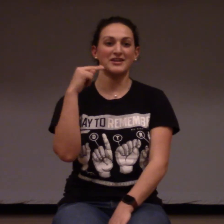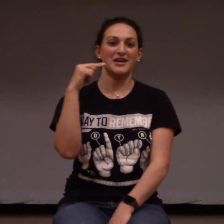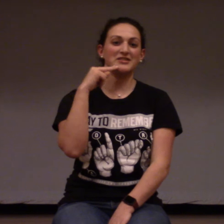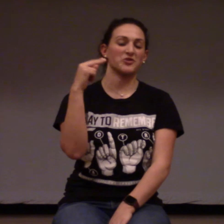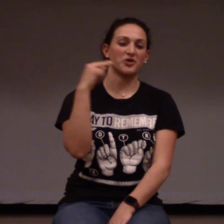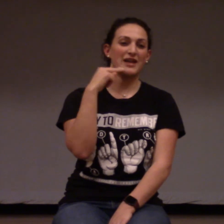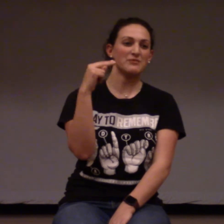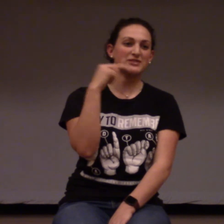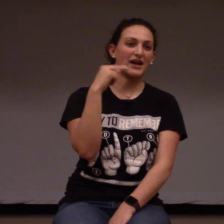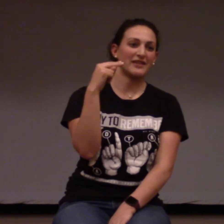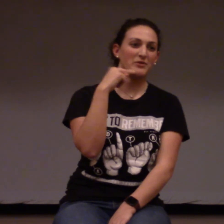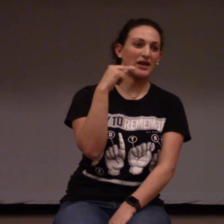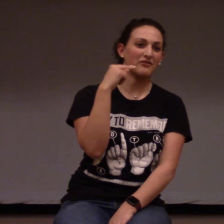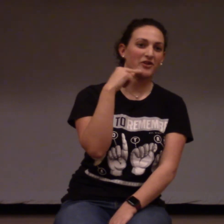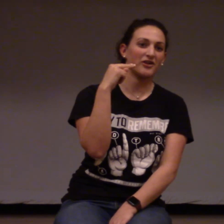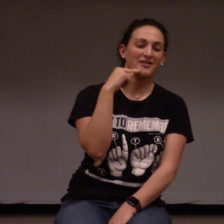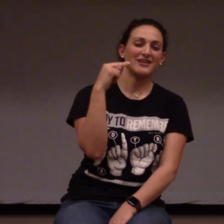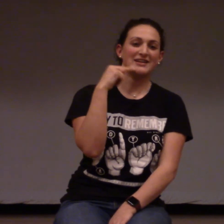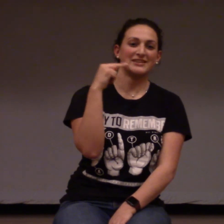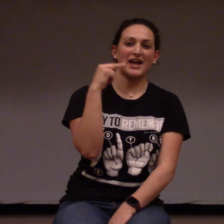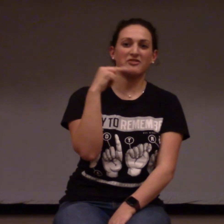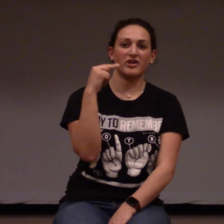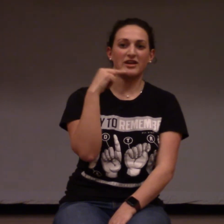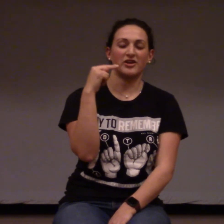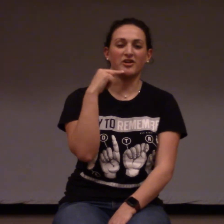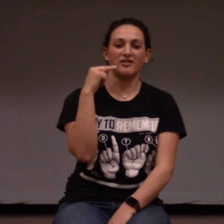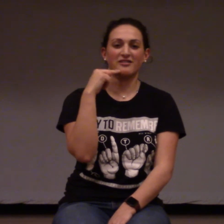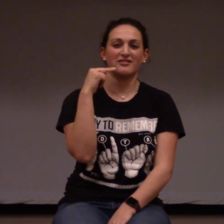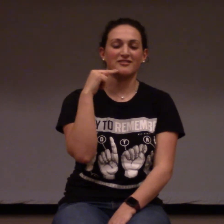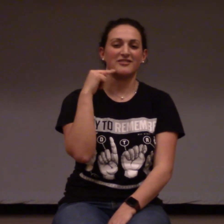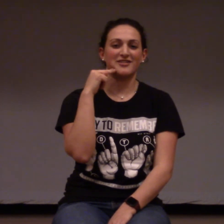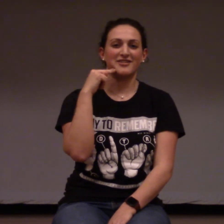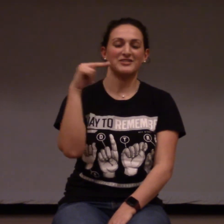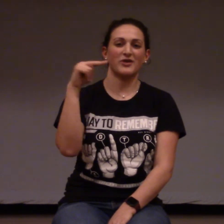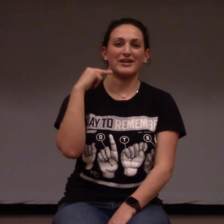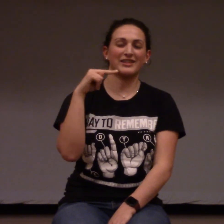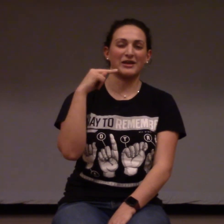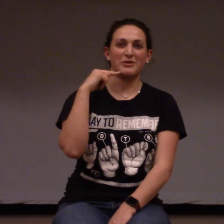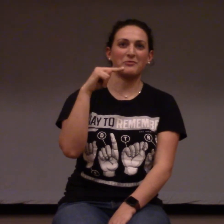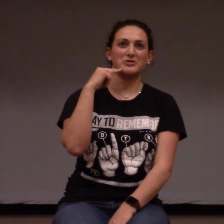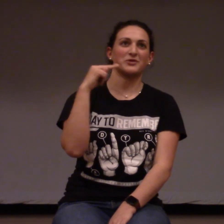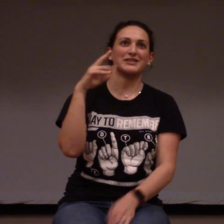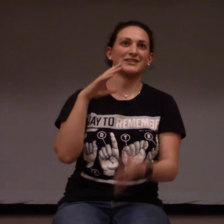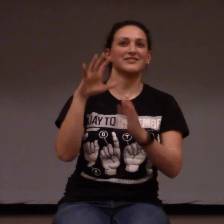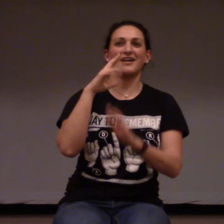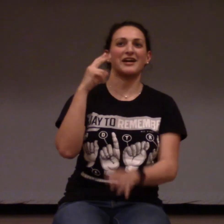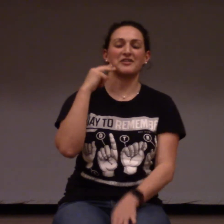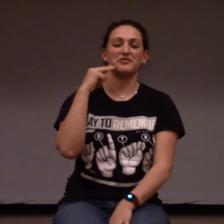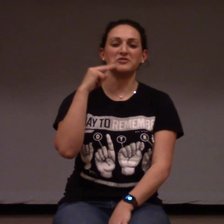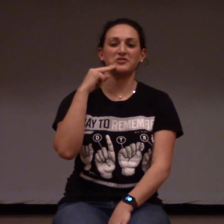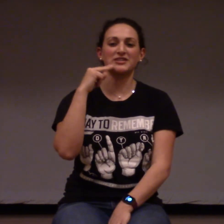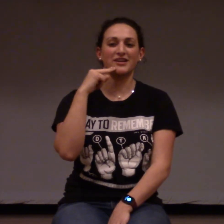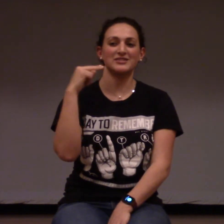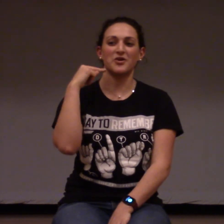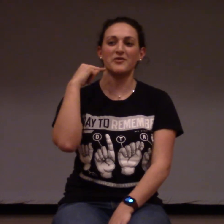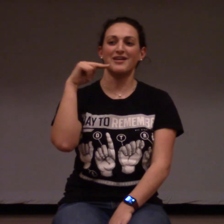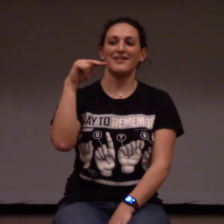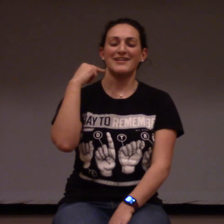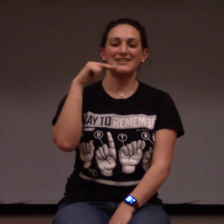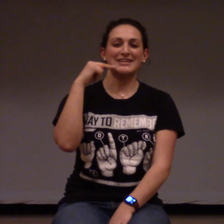And so her name sign that we gave her is an N right here. So I had to think, wait, which one is it? I got confused for a second. So